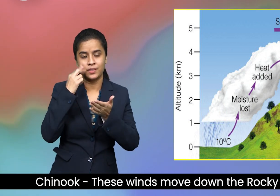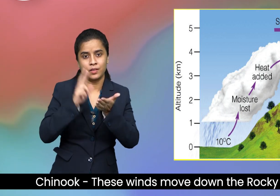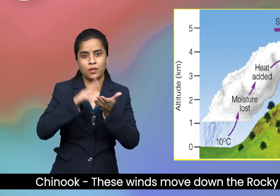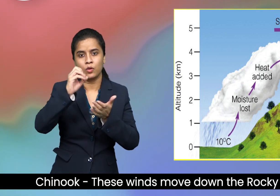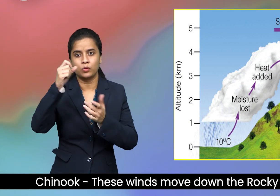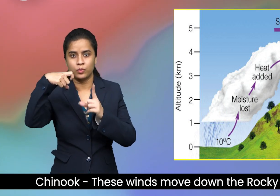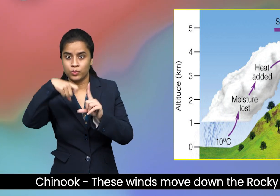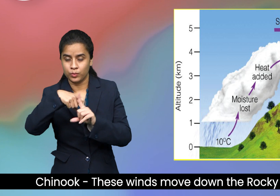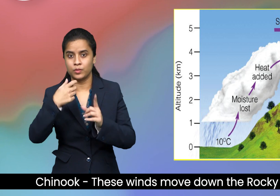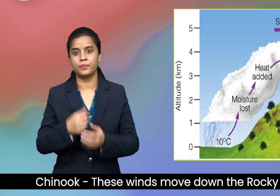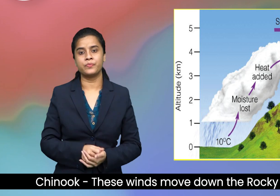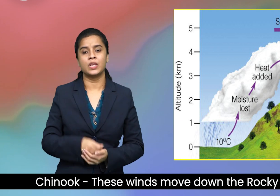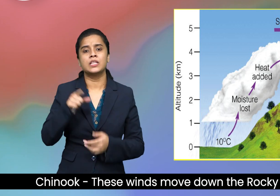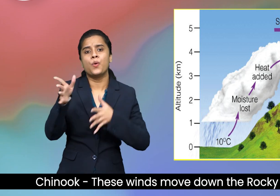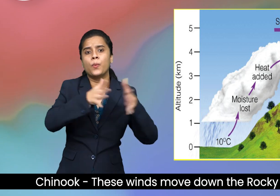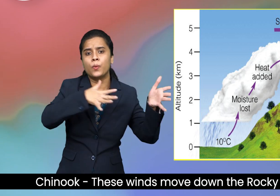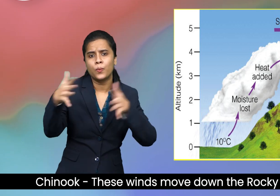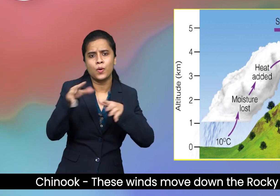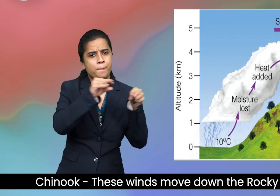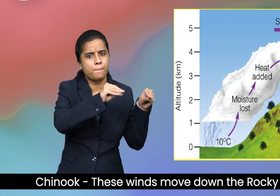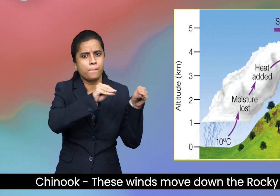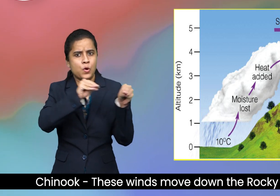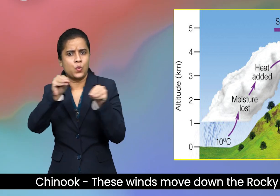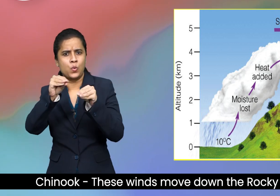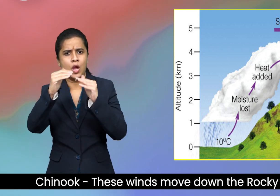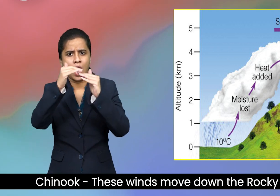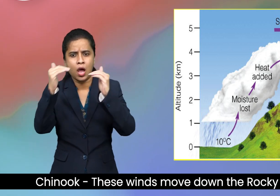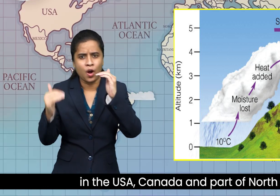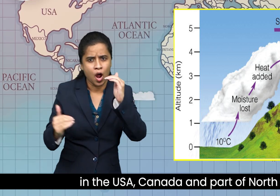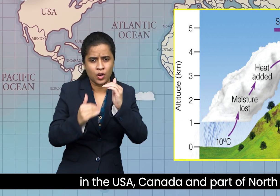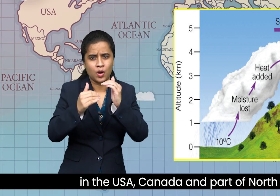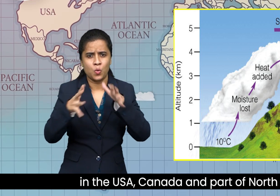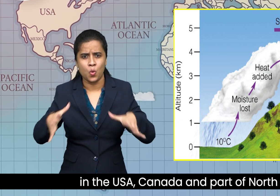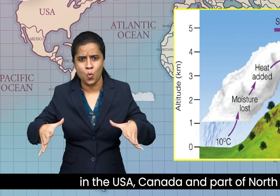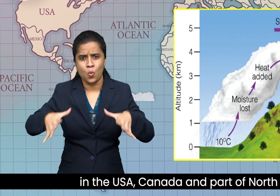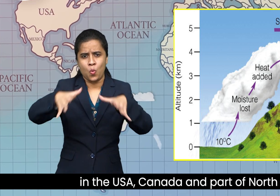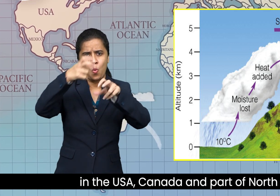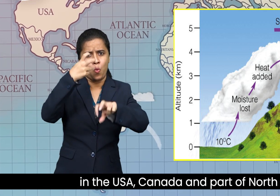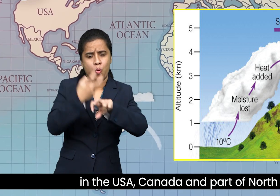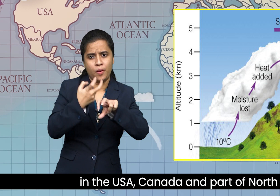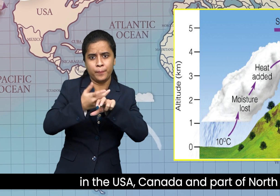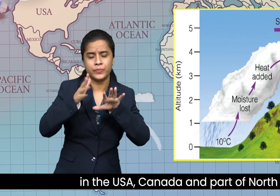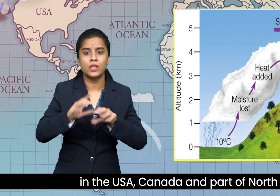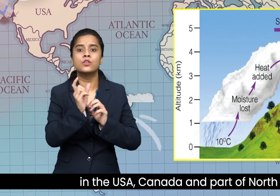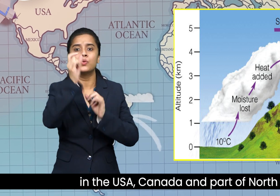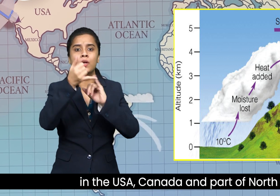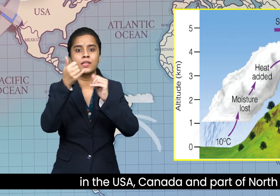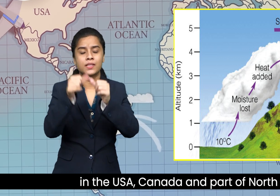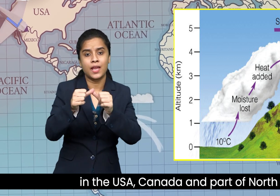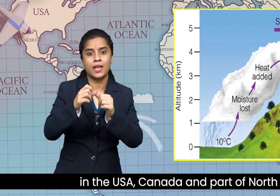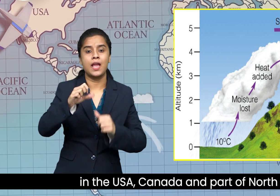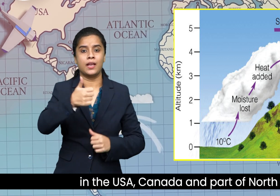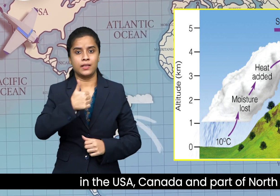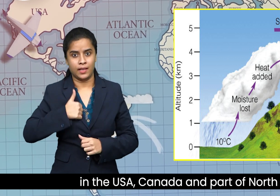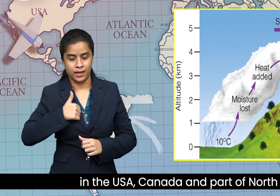Chinook. These winds move down the Rocky Mountains in the USA, Canada and